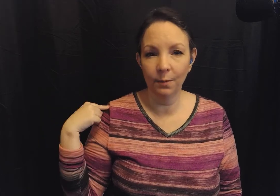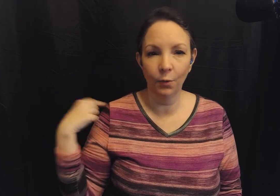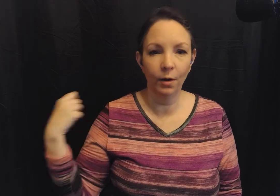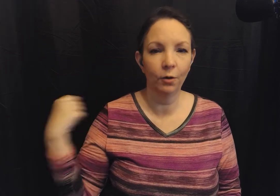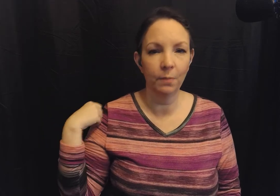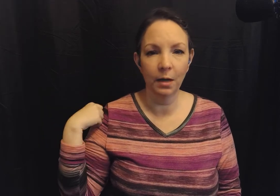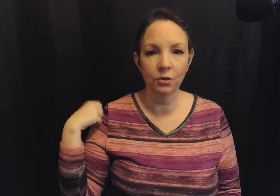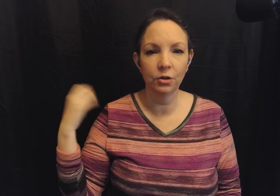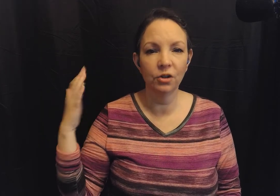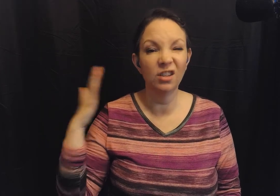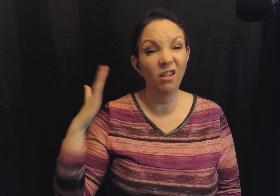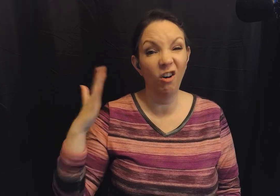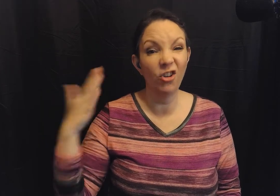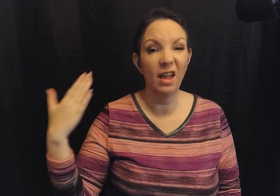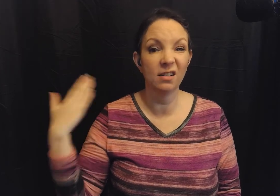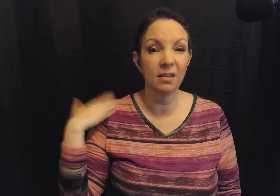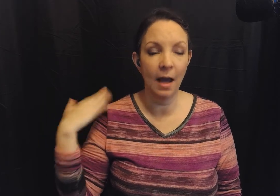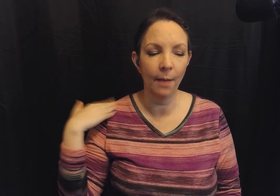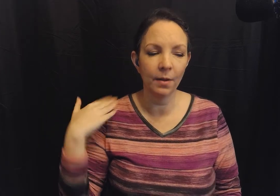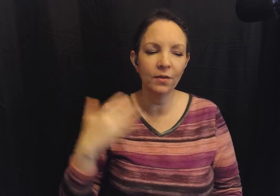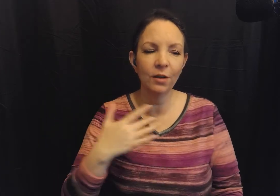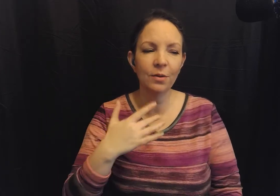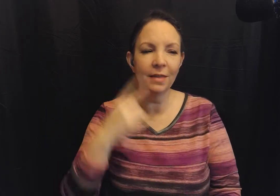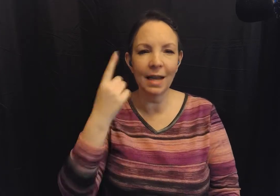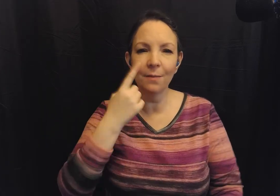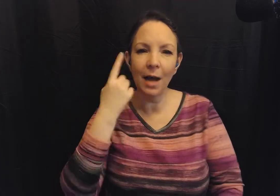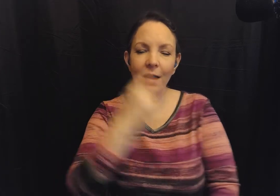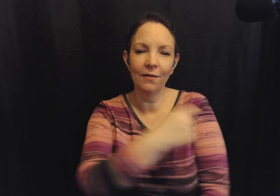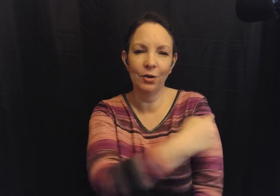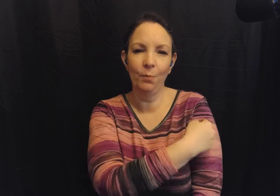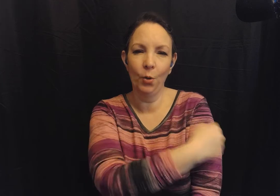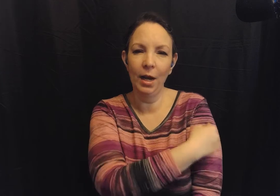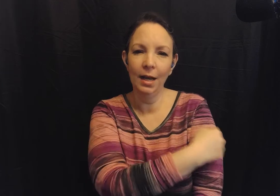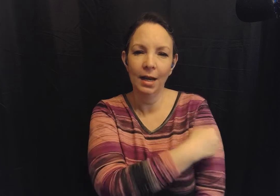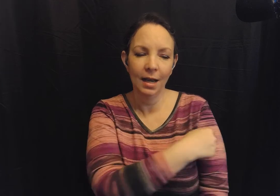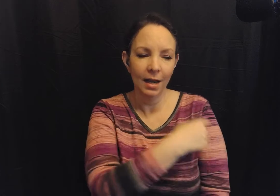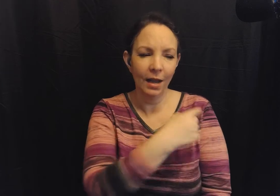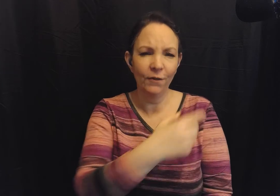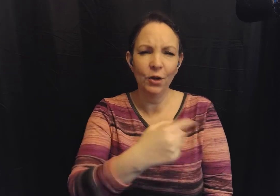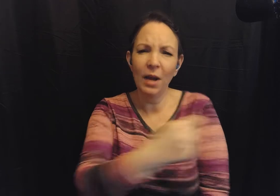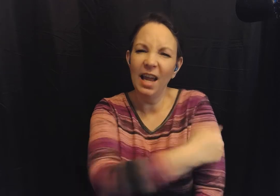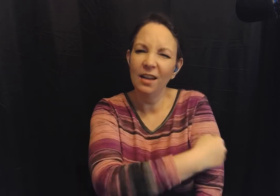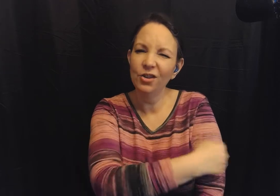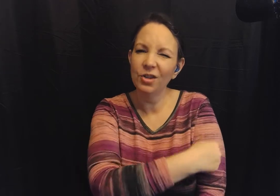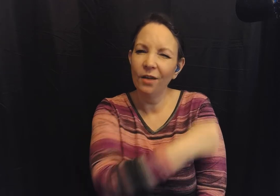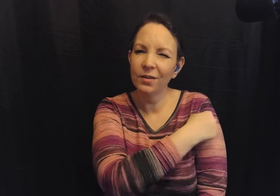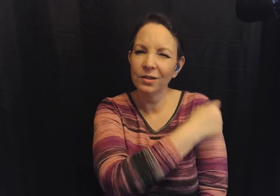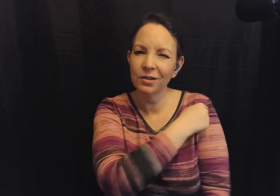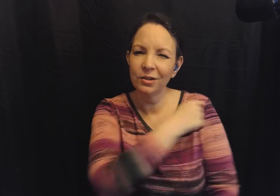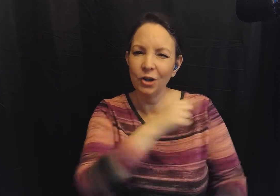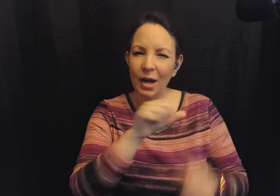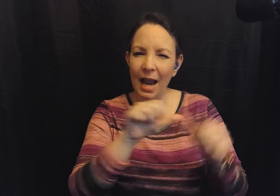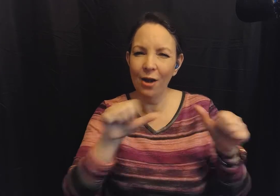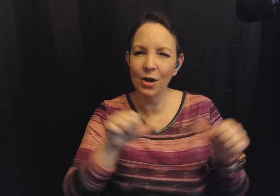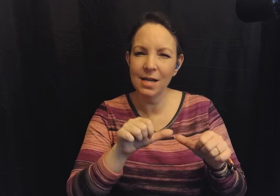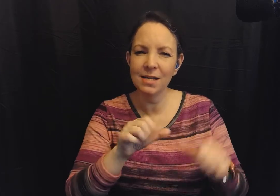or punch, just all your hand tap. If you think about it, if you point, if you hit yourself in certain areas,